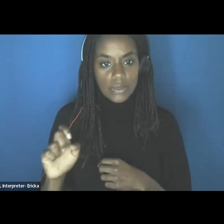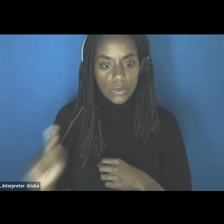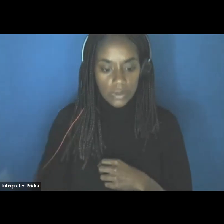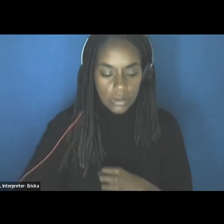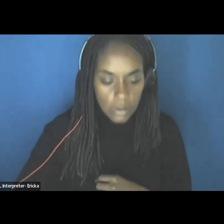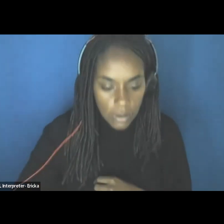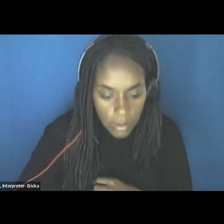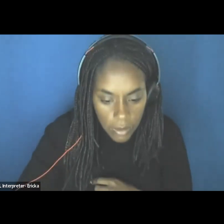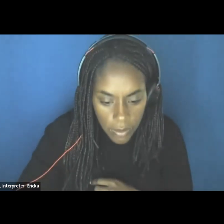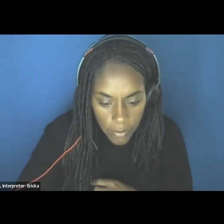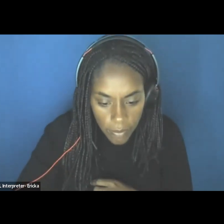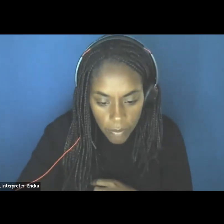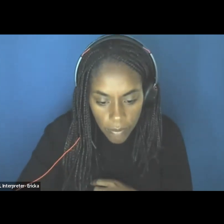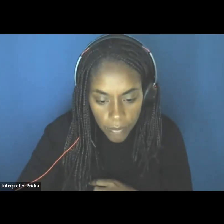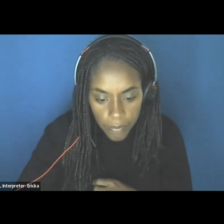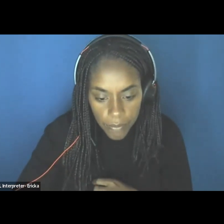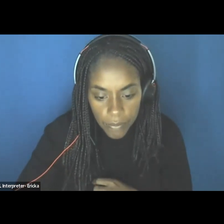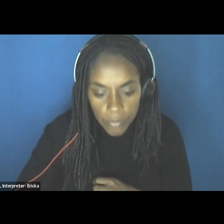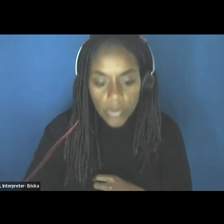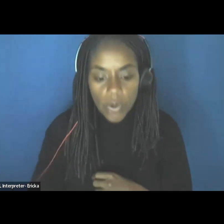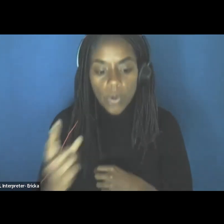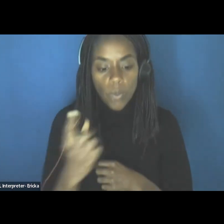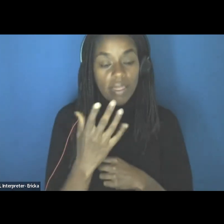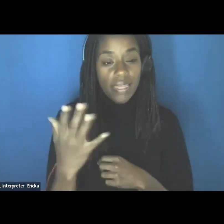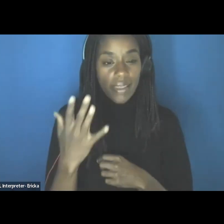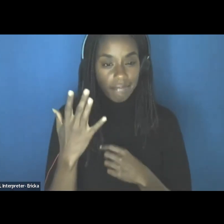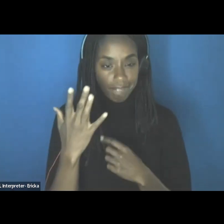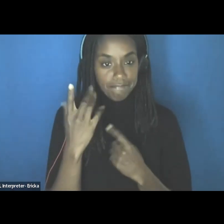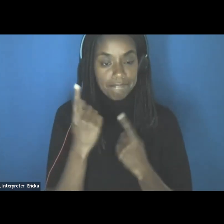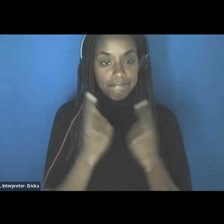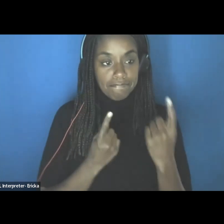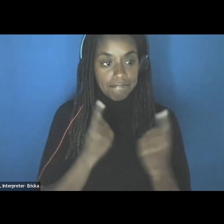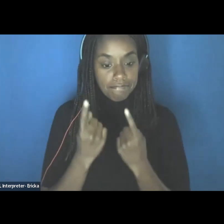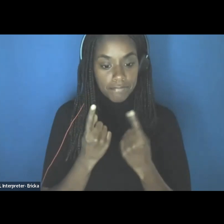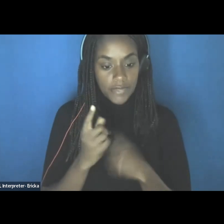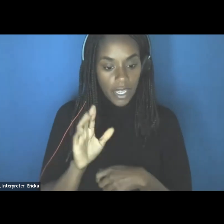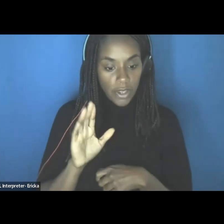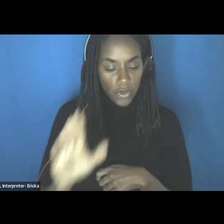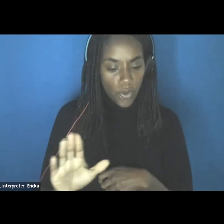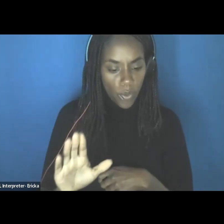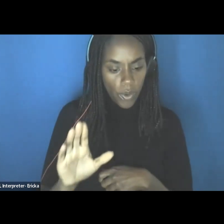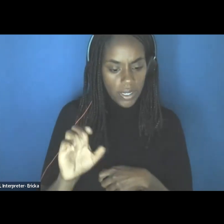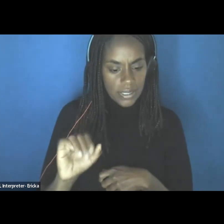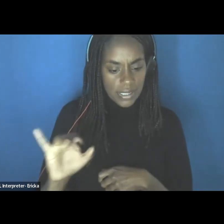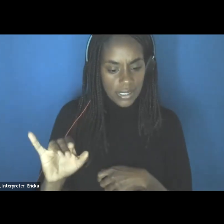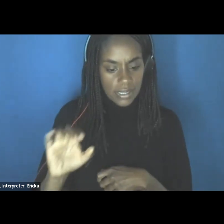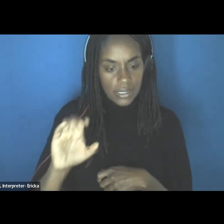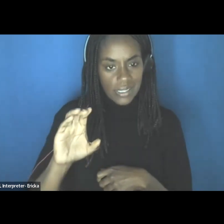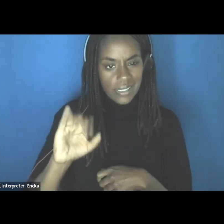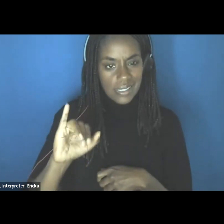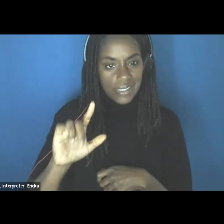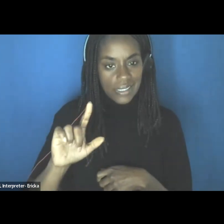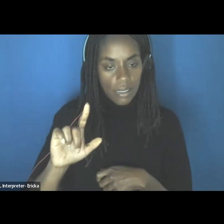Now, one of the things I would like you to consider is that at your sill or silk, if your population